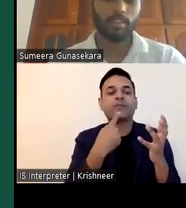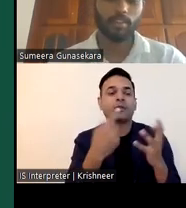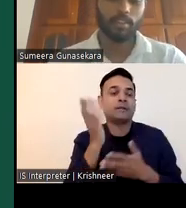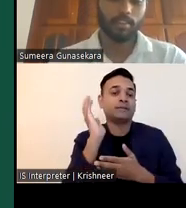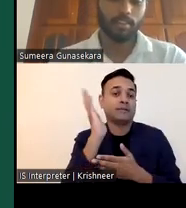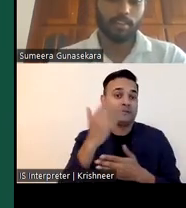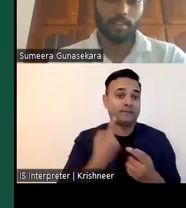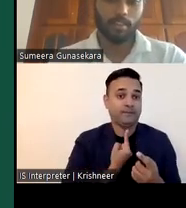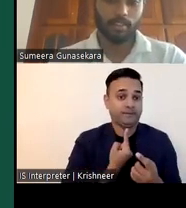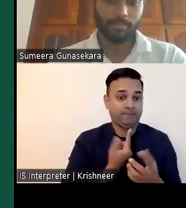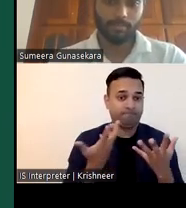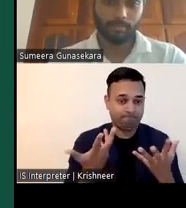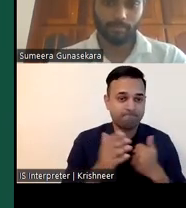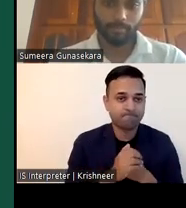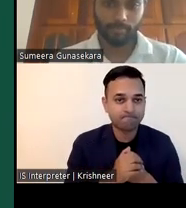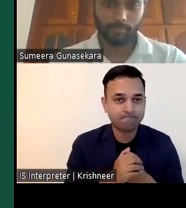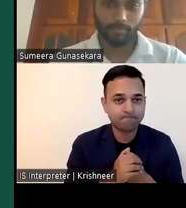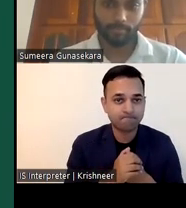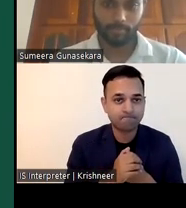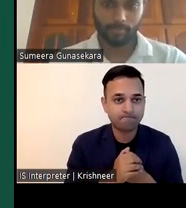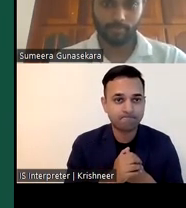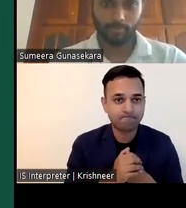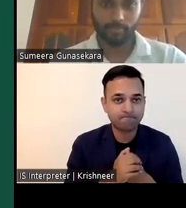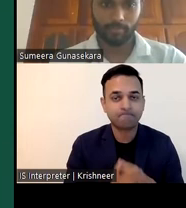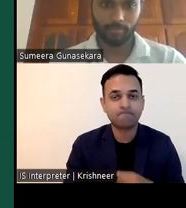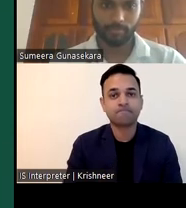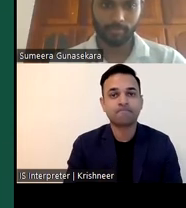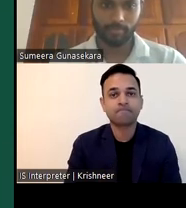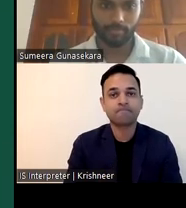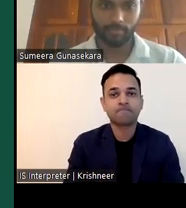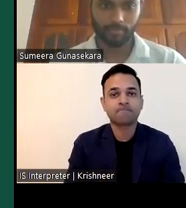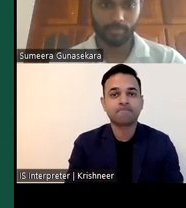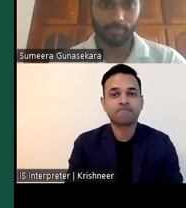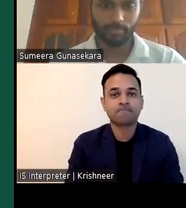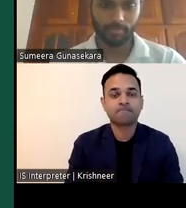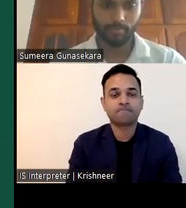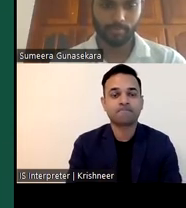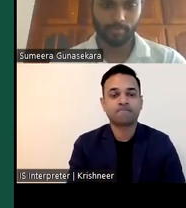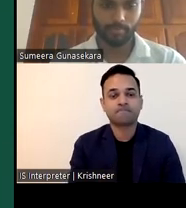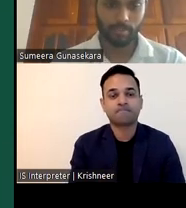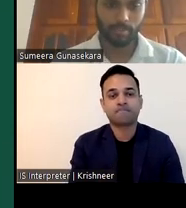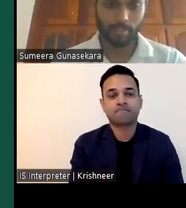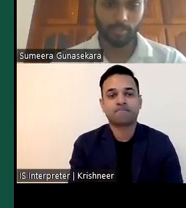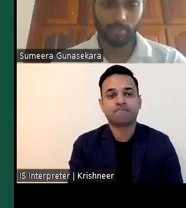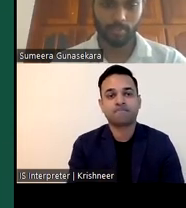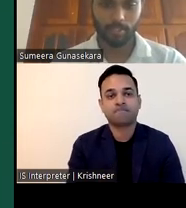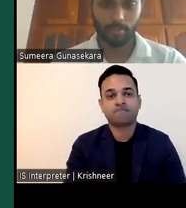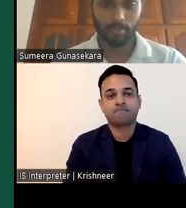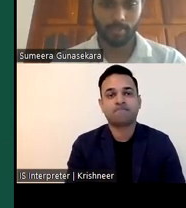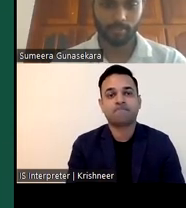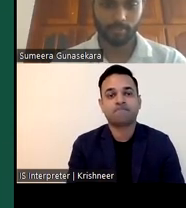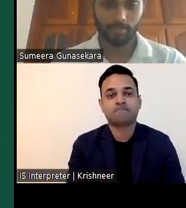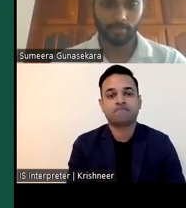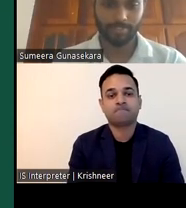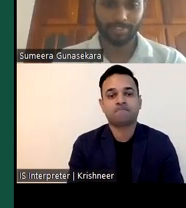So this is what is GNGN and work so far and future. GNGN is a generation network, which we are